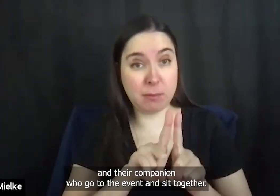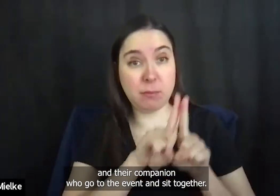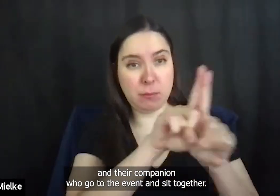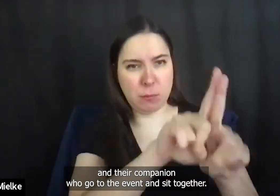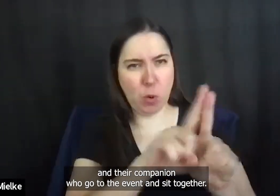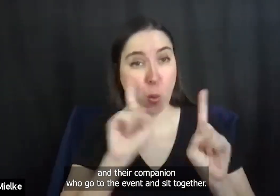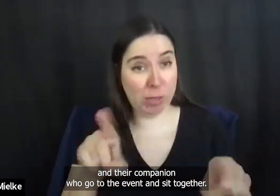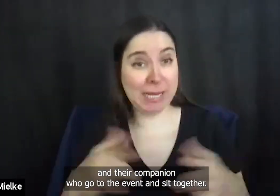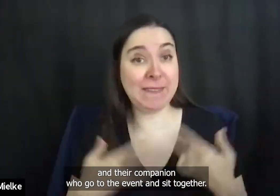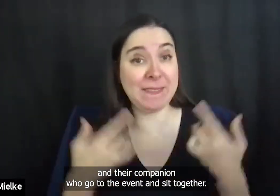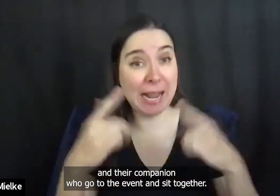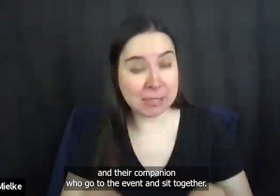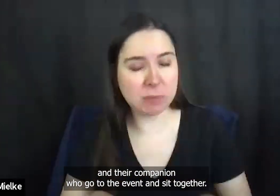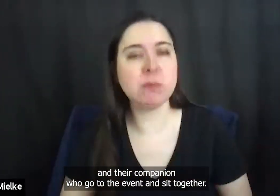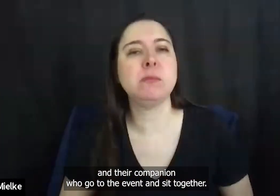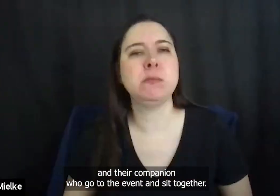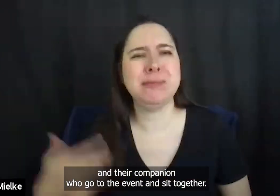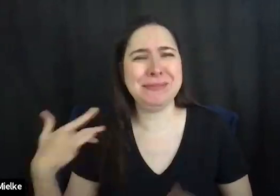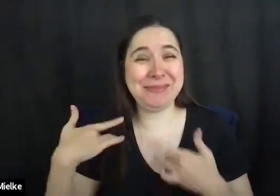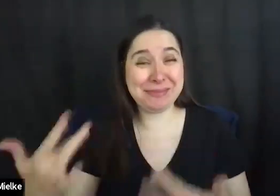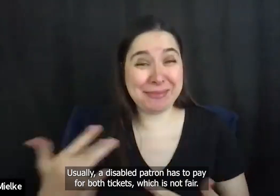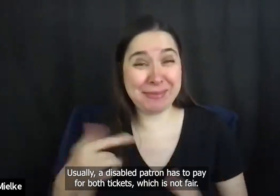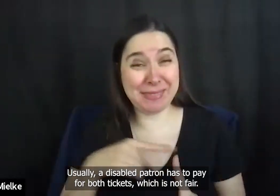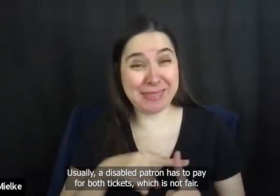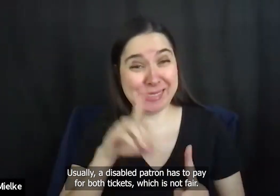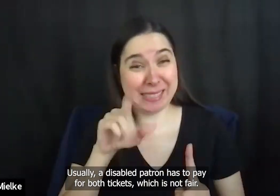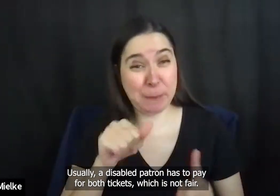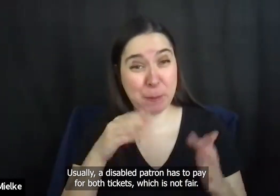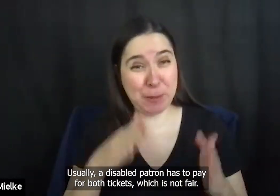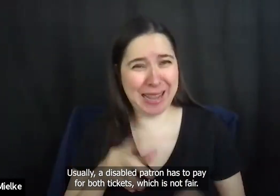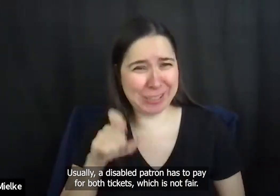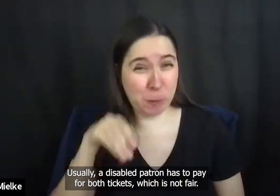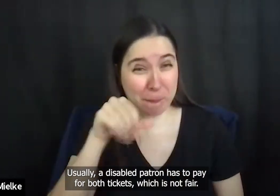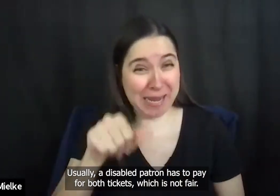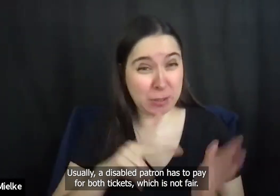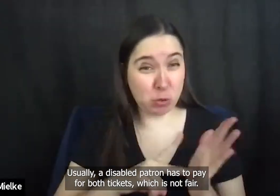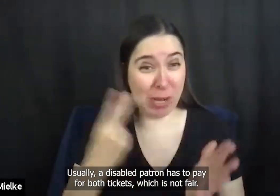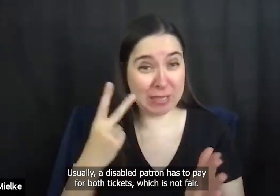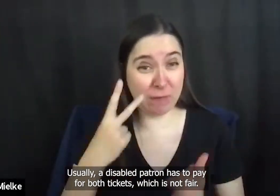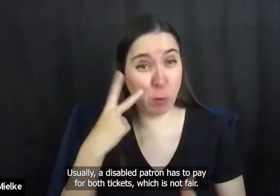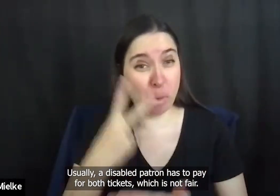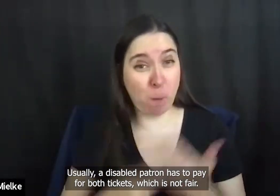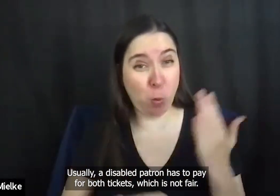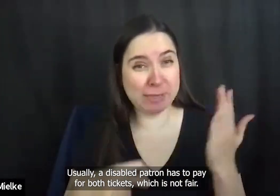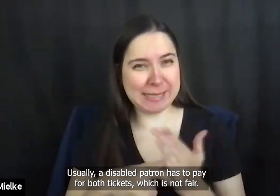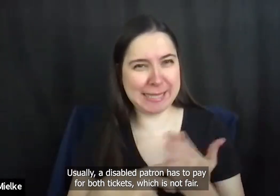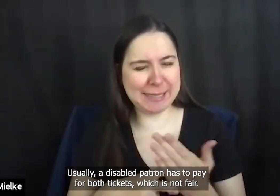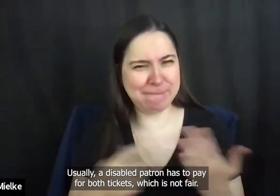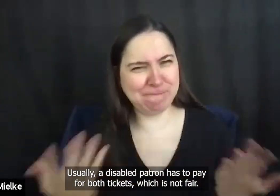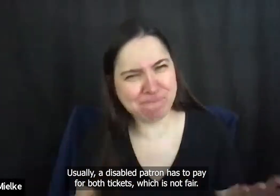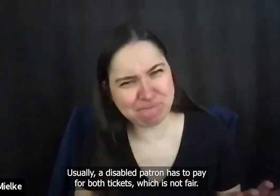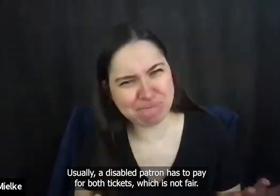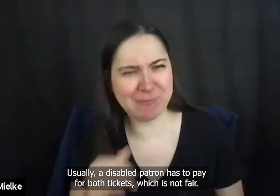go to the event and sit together. Usually, a disabled patron has to pay for both tickets, which is not